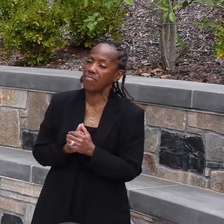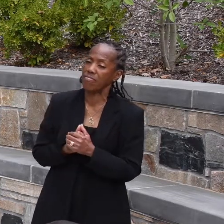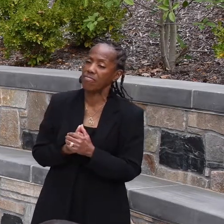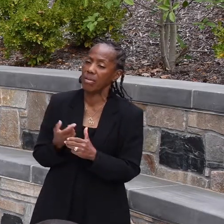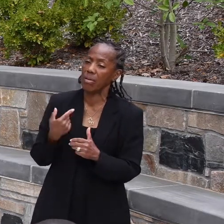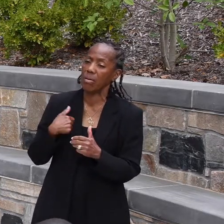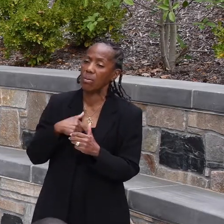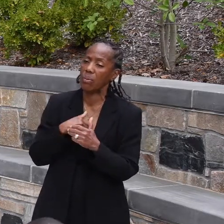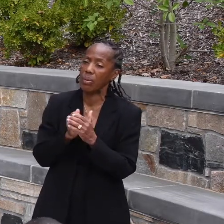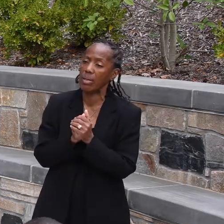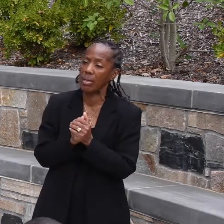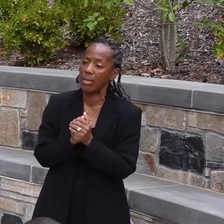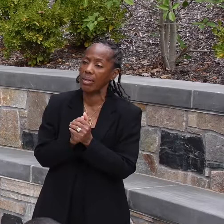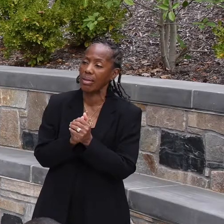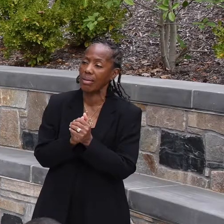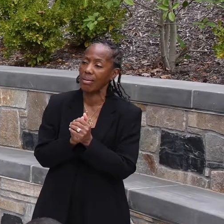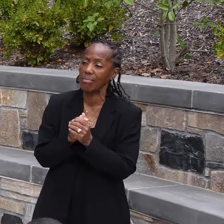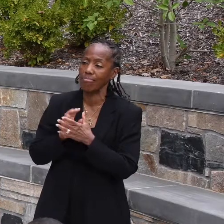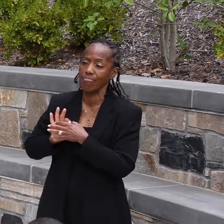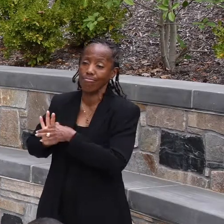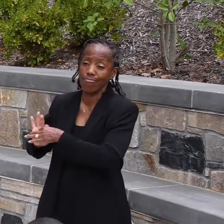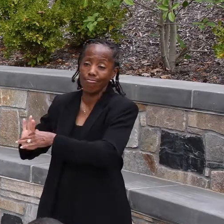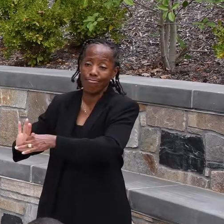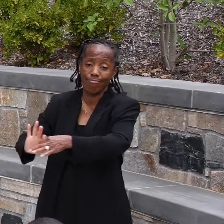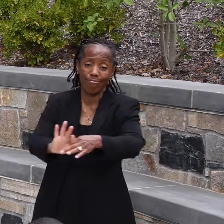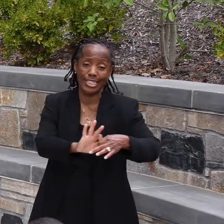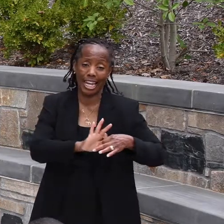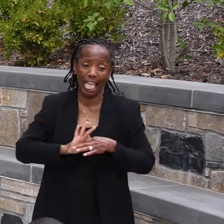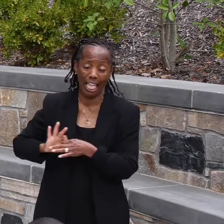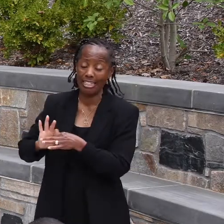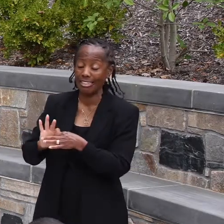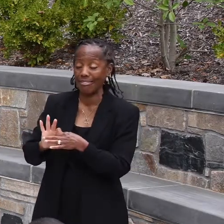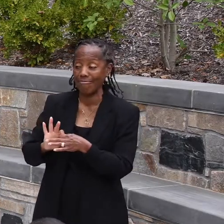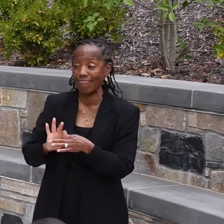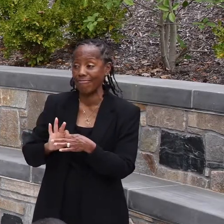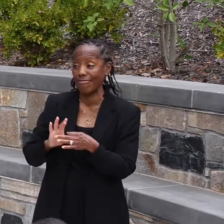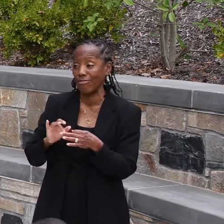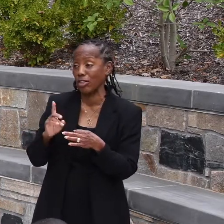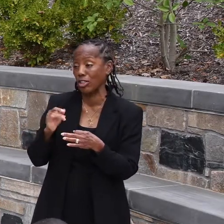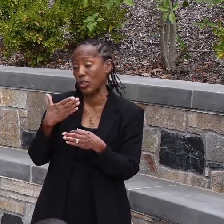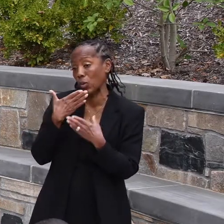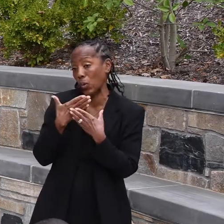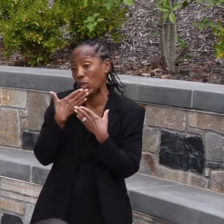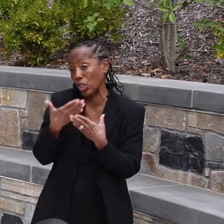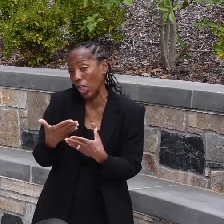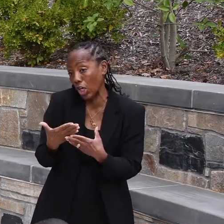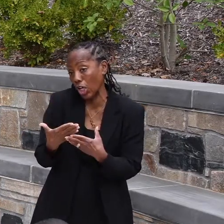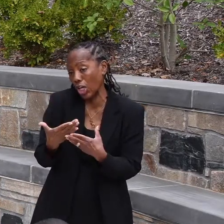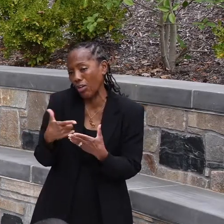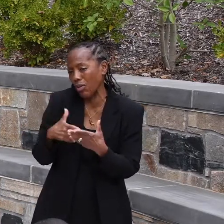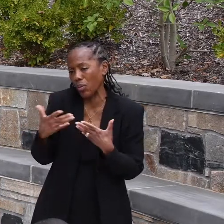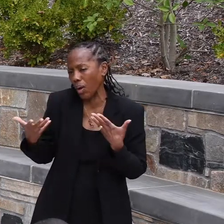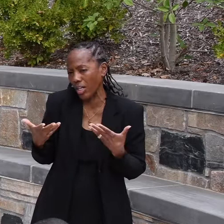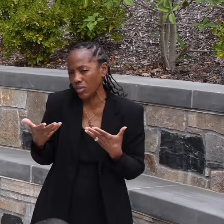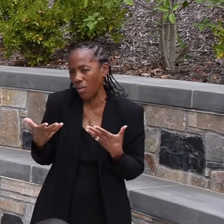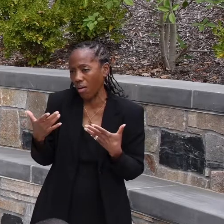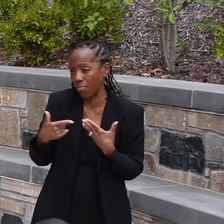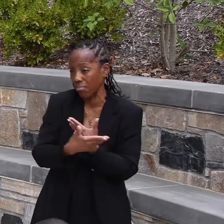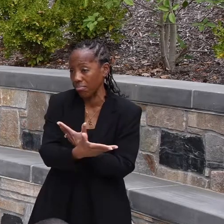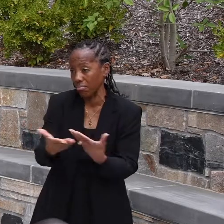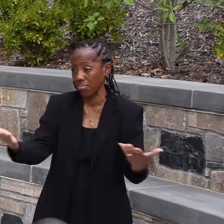We are all connected. In order to do things well, it requires